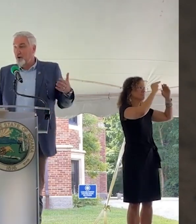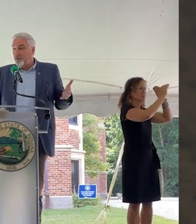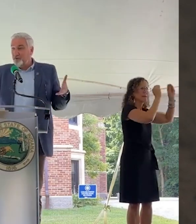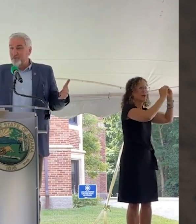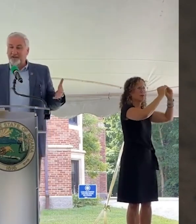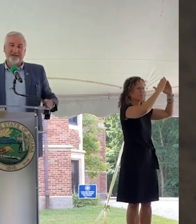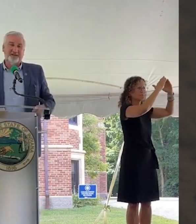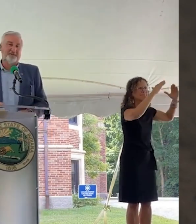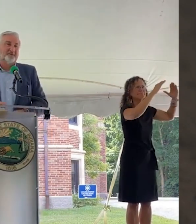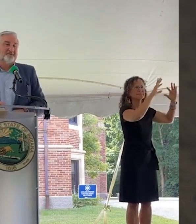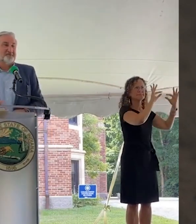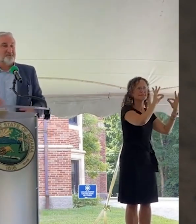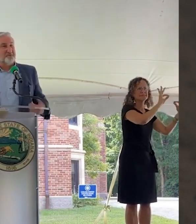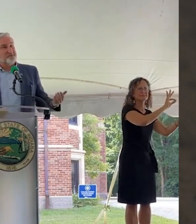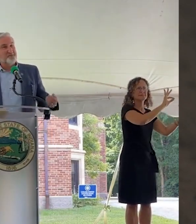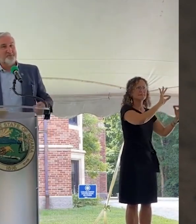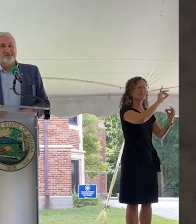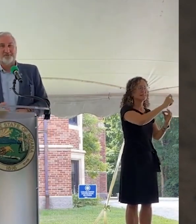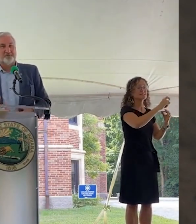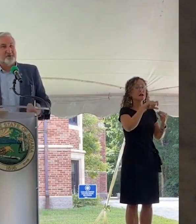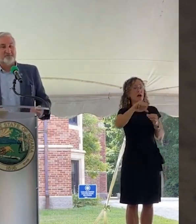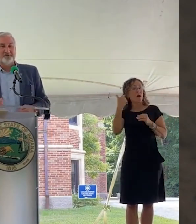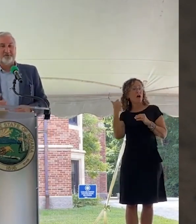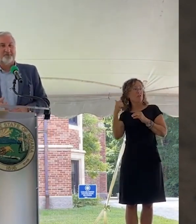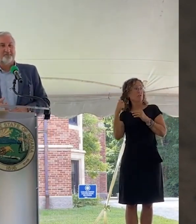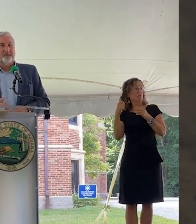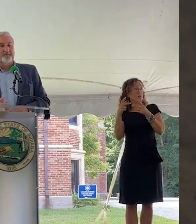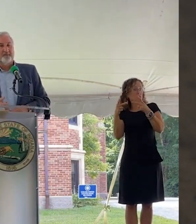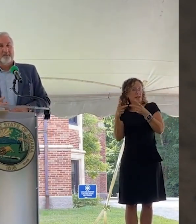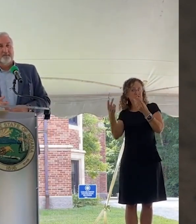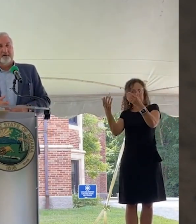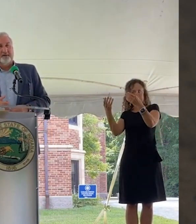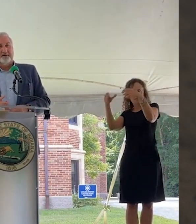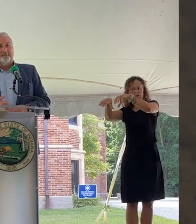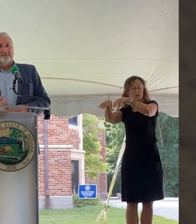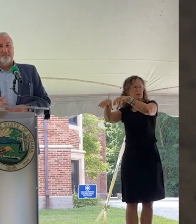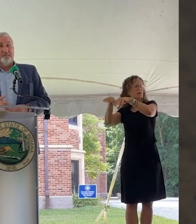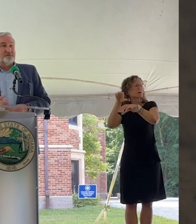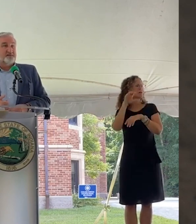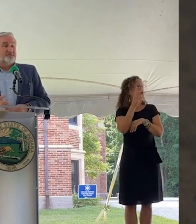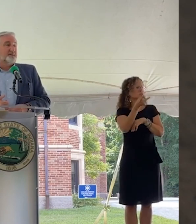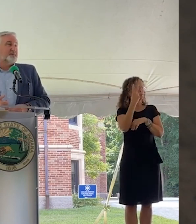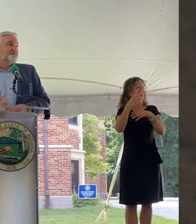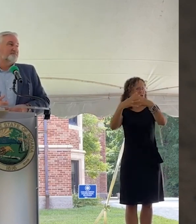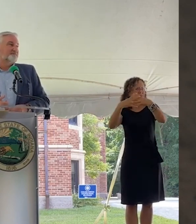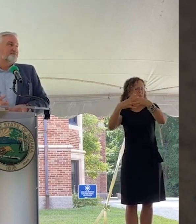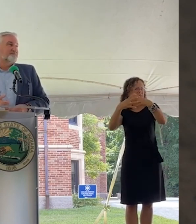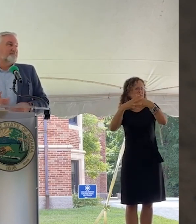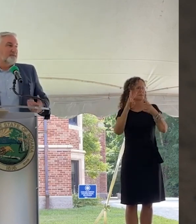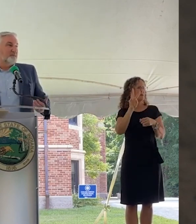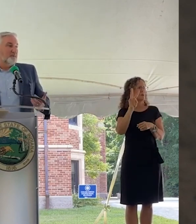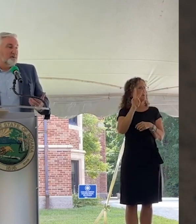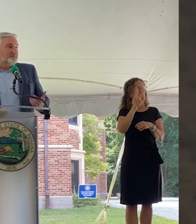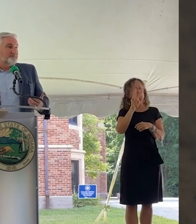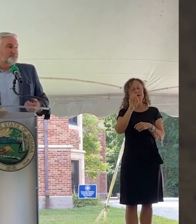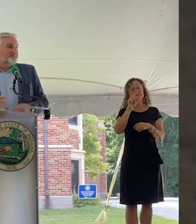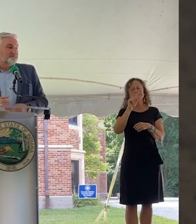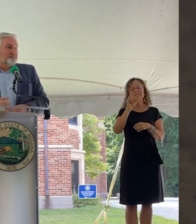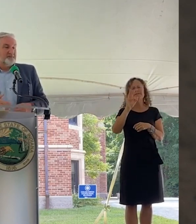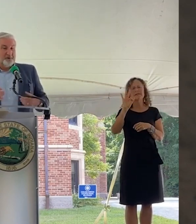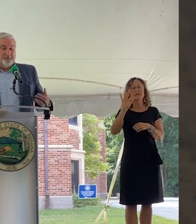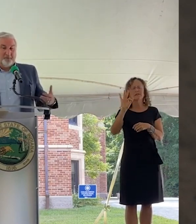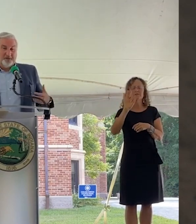about co-locating another facility, 2 prisons, Westville and Michigan City, into